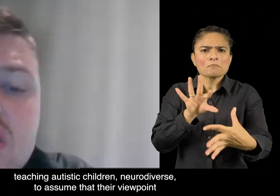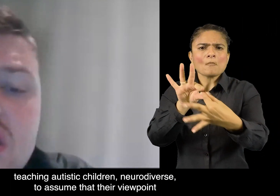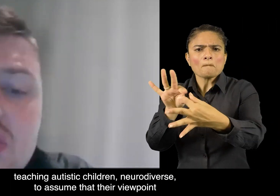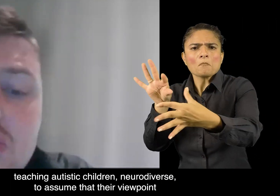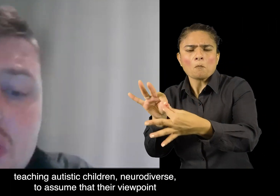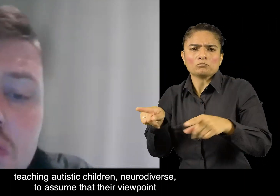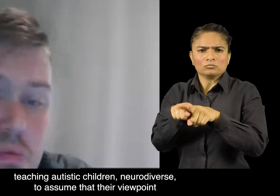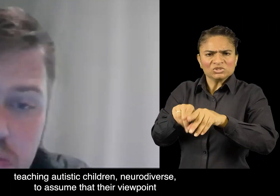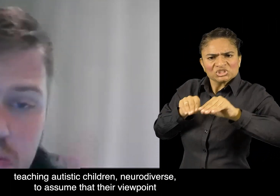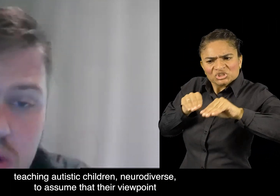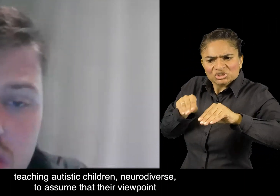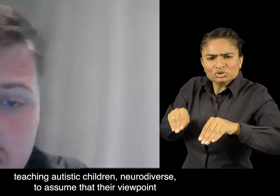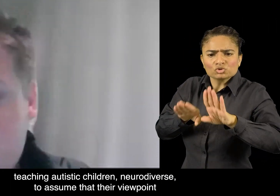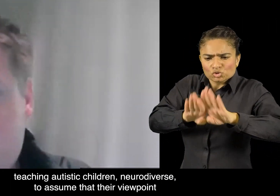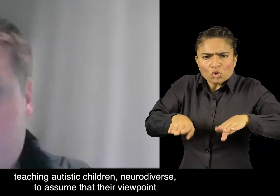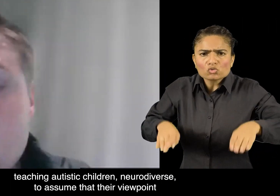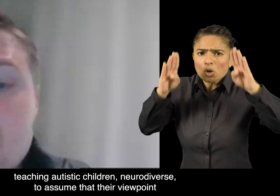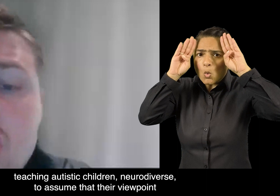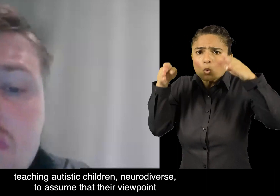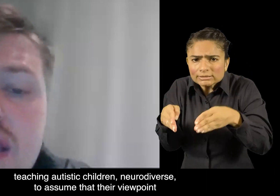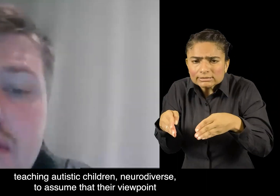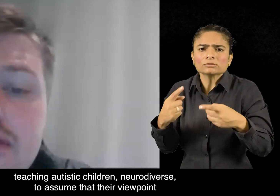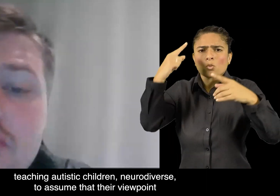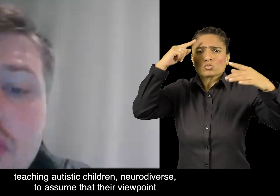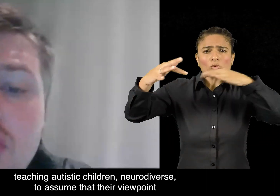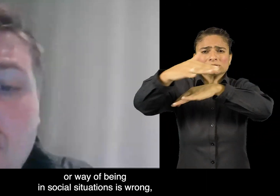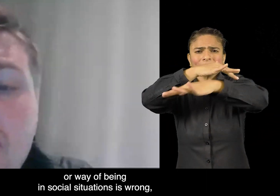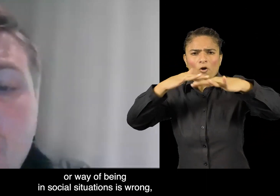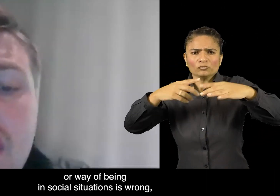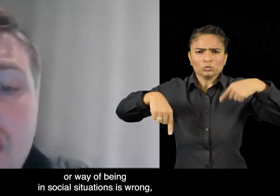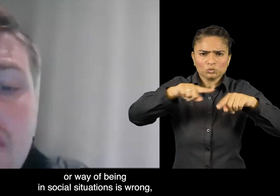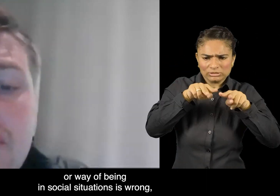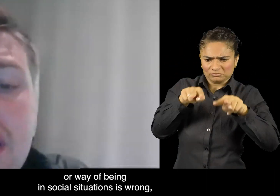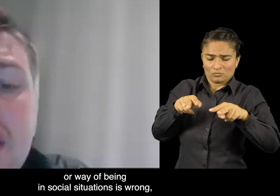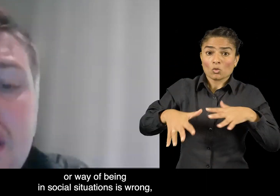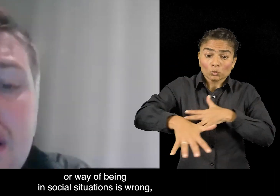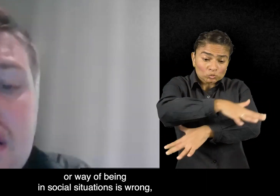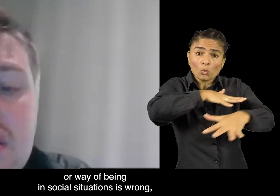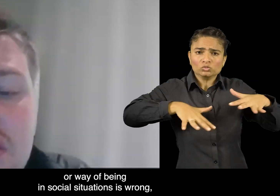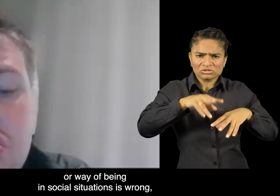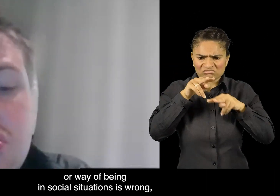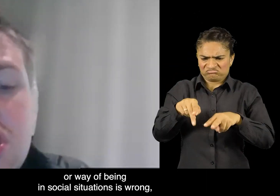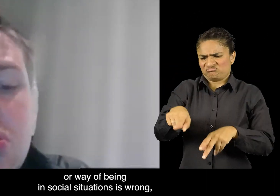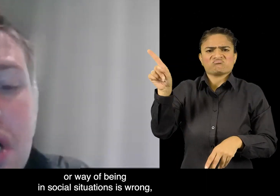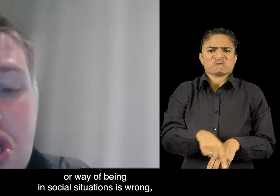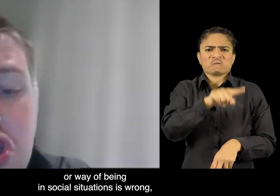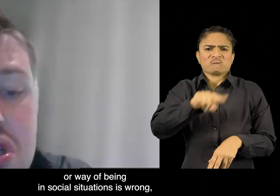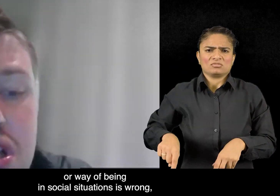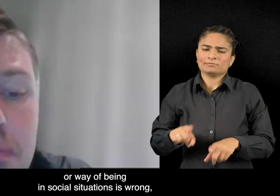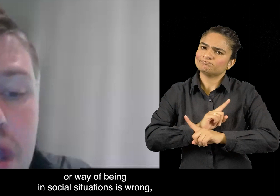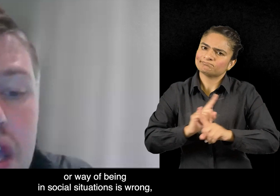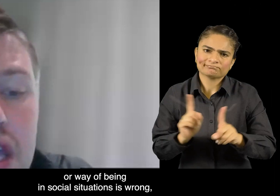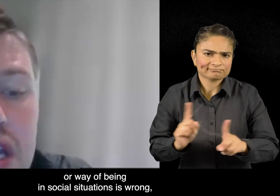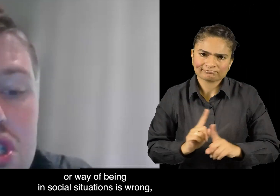Teaching autistic children, neurodiverse, to assume that their viewpoint or way of being in social